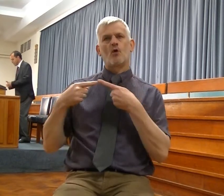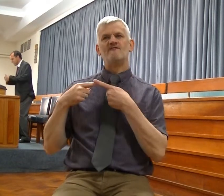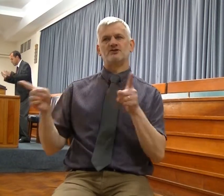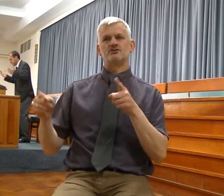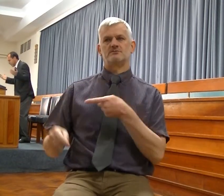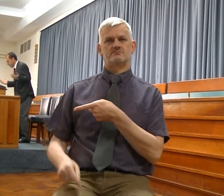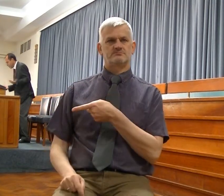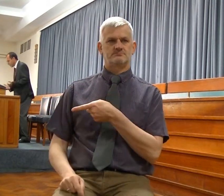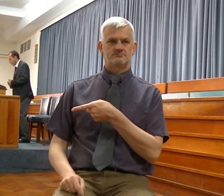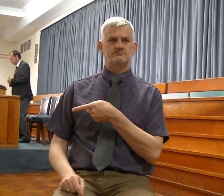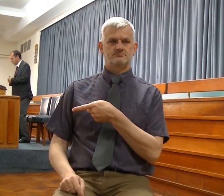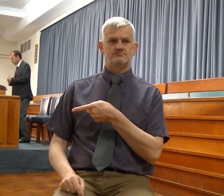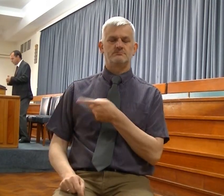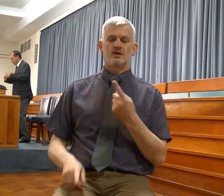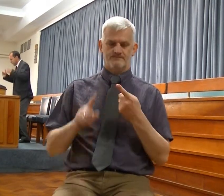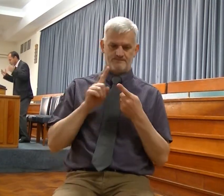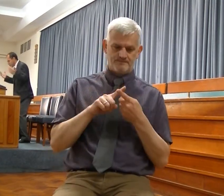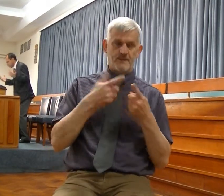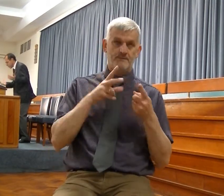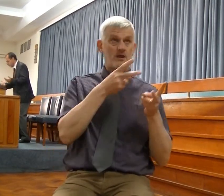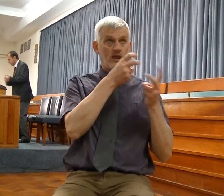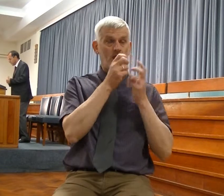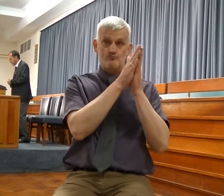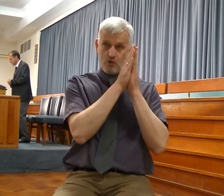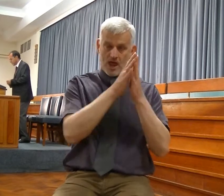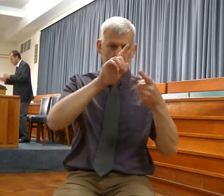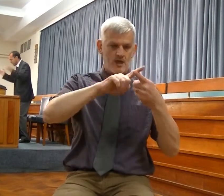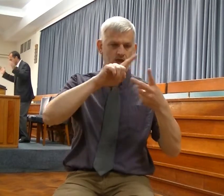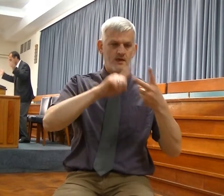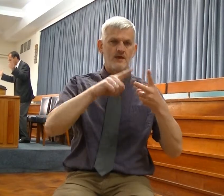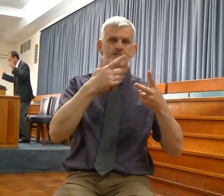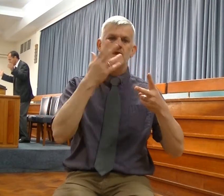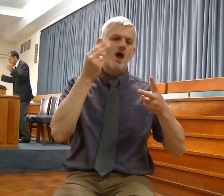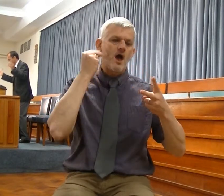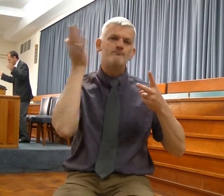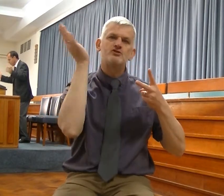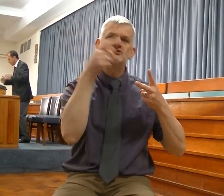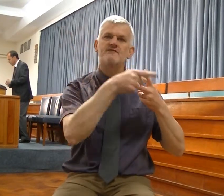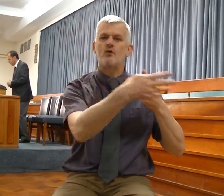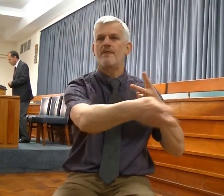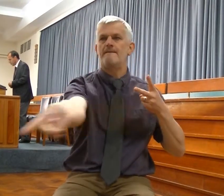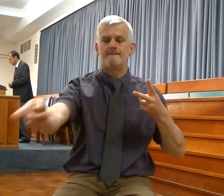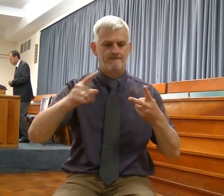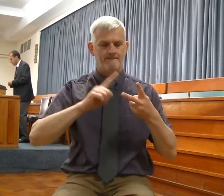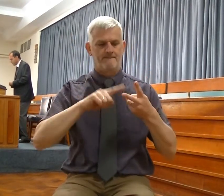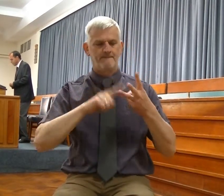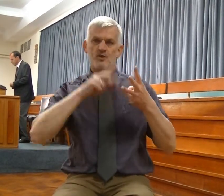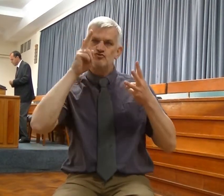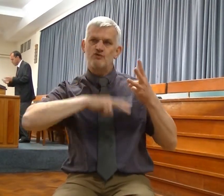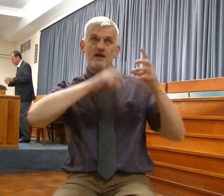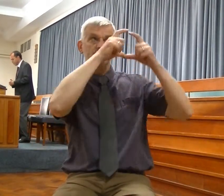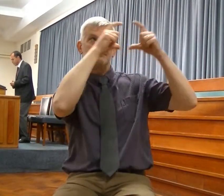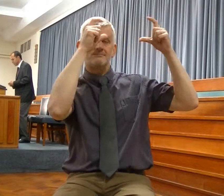the man, we see he heard the prayer, but also he heard the message, then he read that smallest gospel